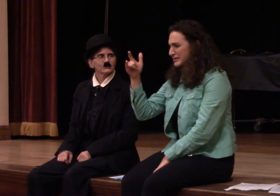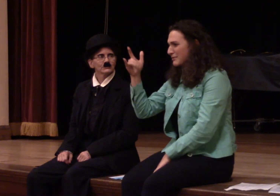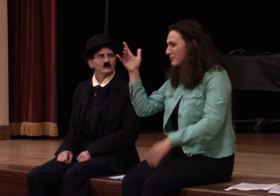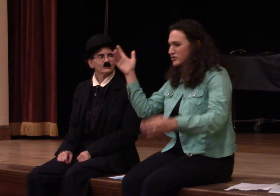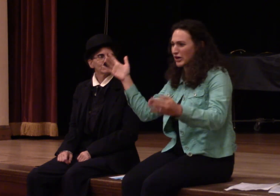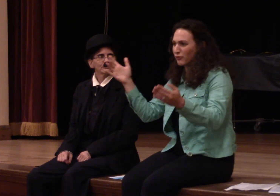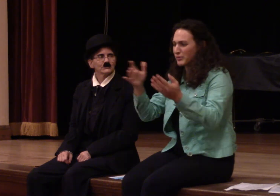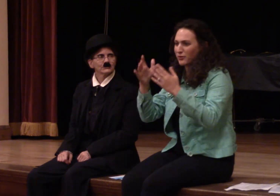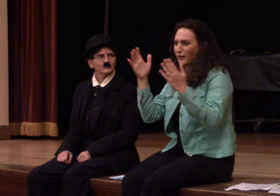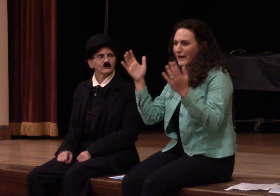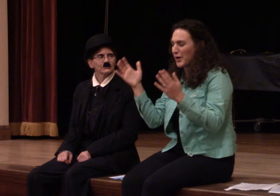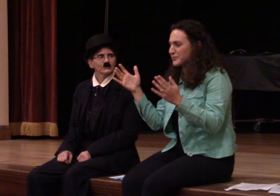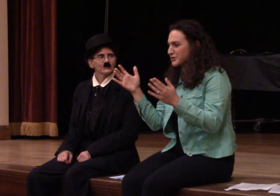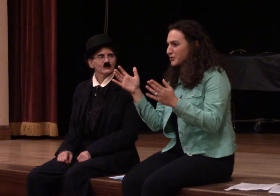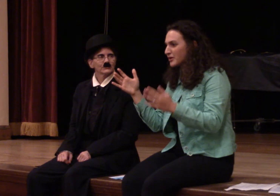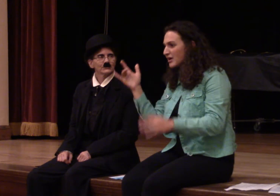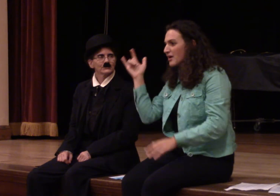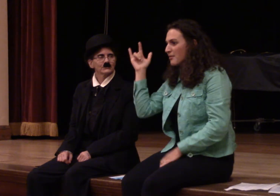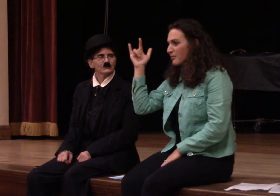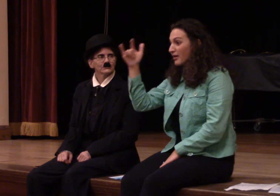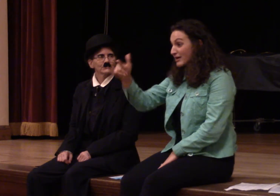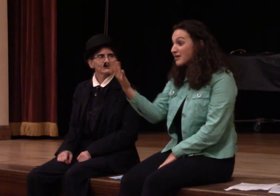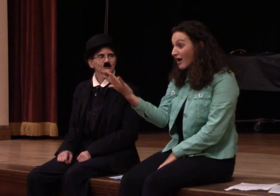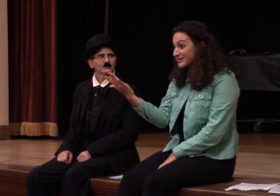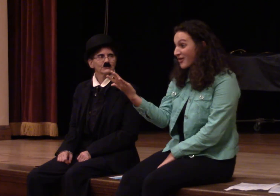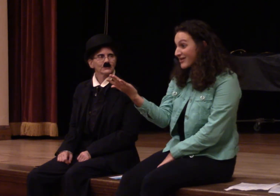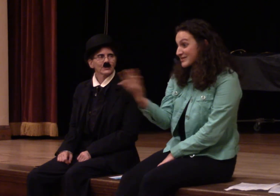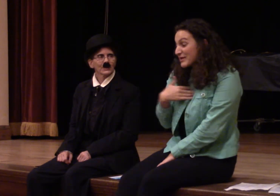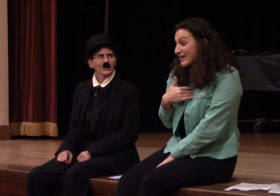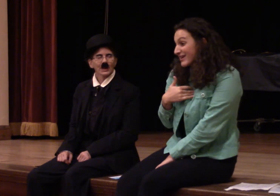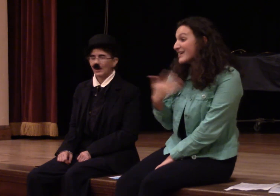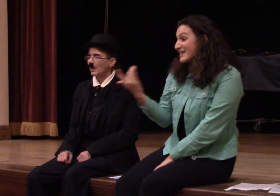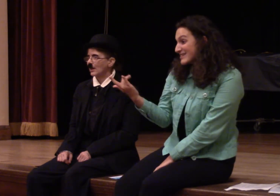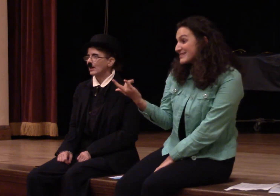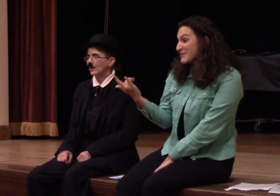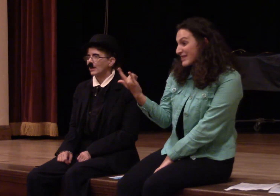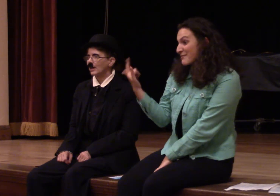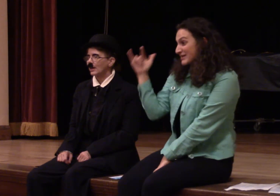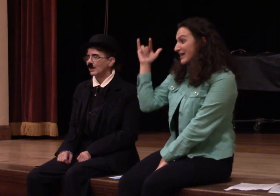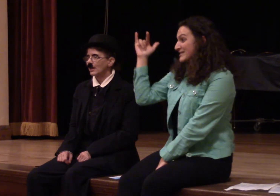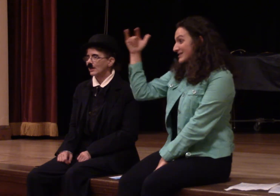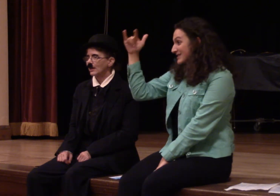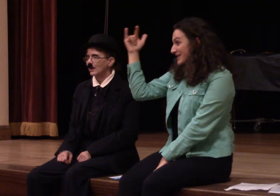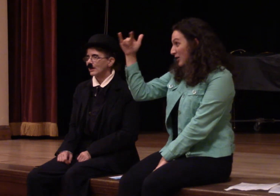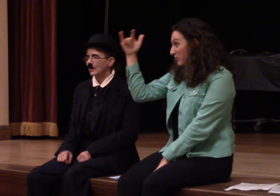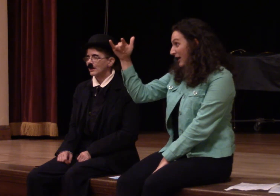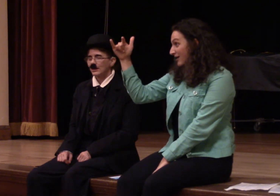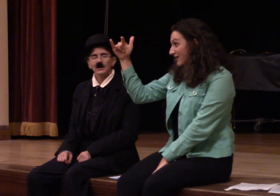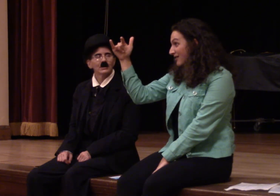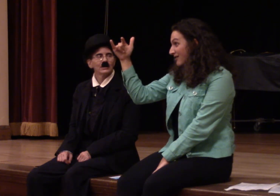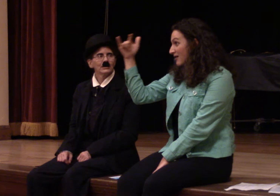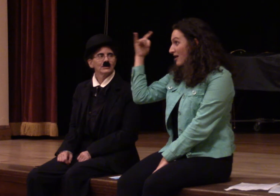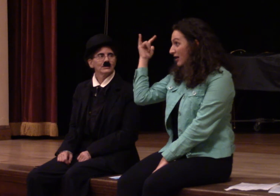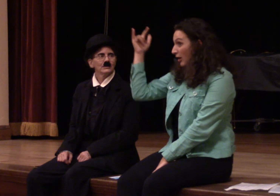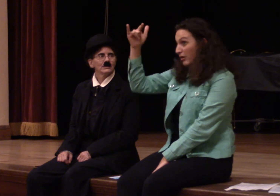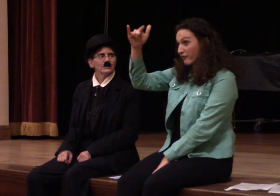Maybe chair will be the one that Because helps it you. makes sense. But it does, right? To me, Trip. to me that makes sense. This is an airplane, and an airplane